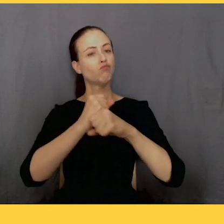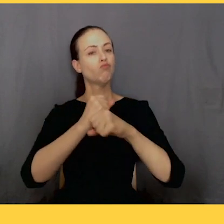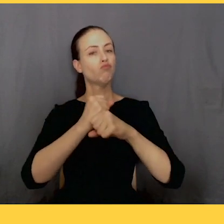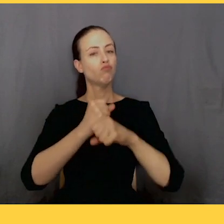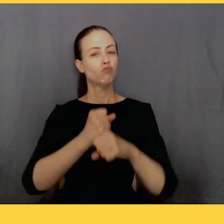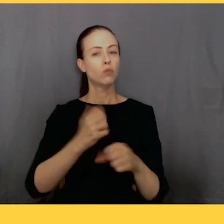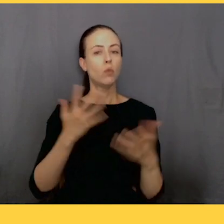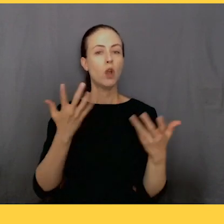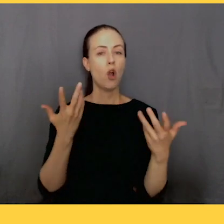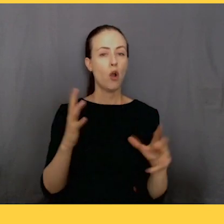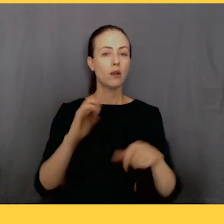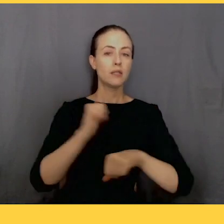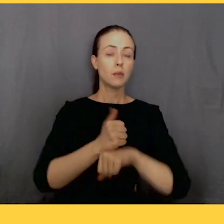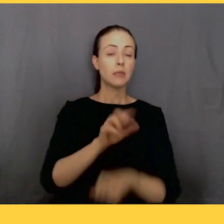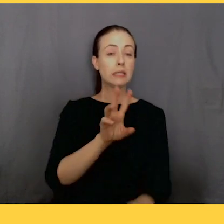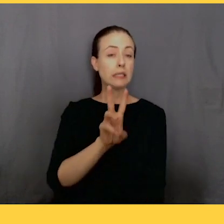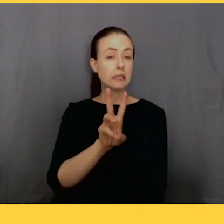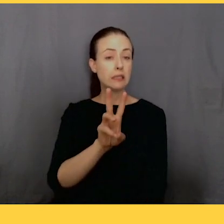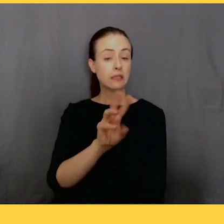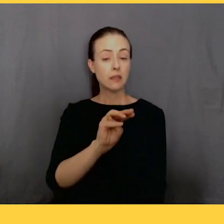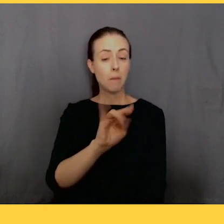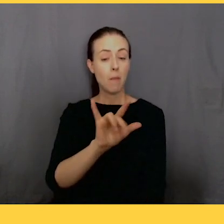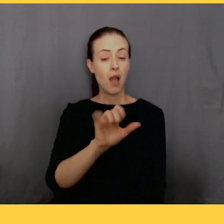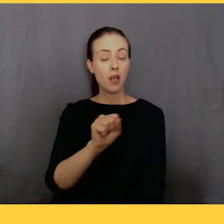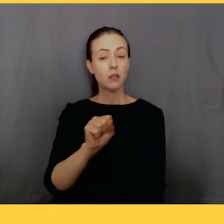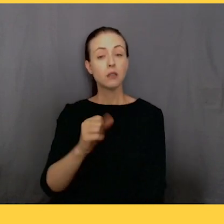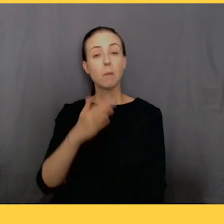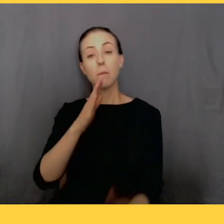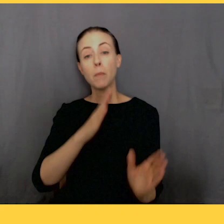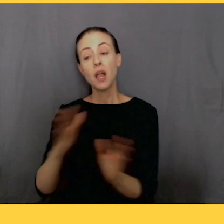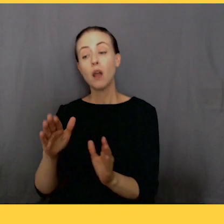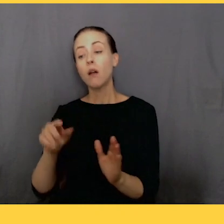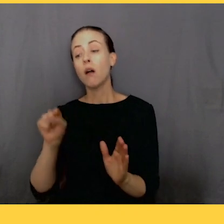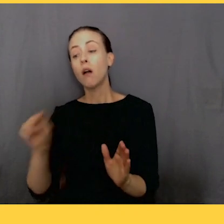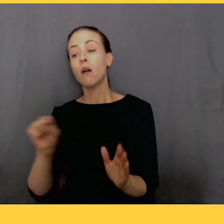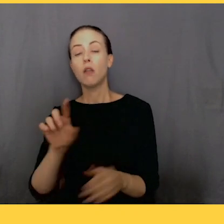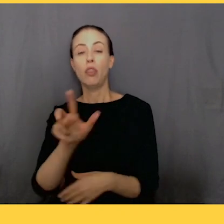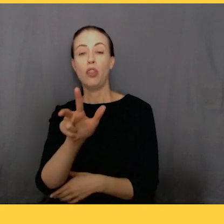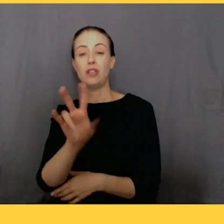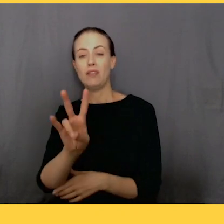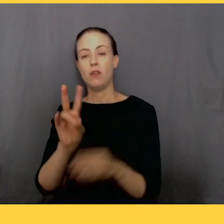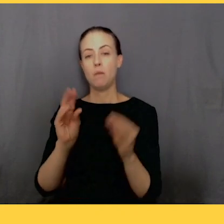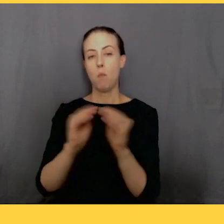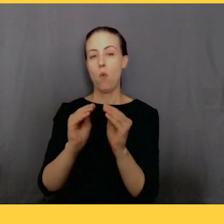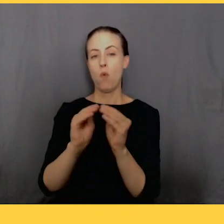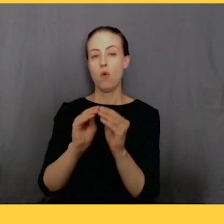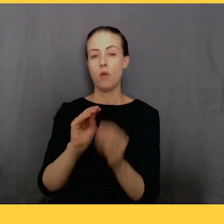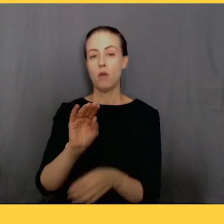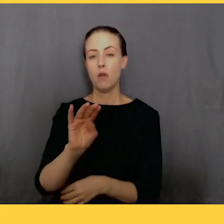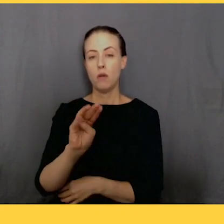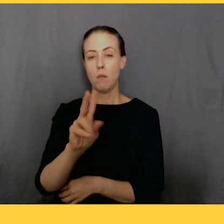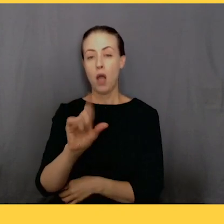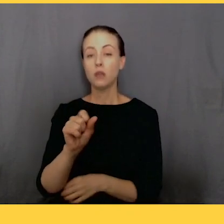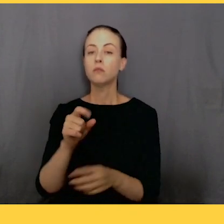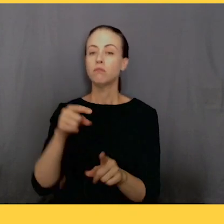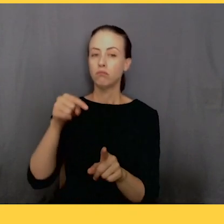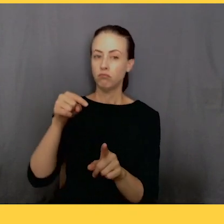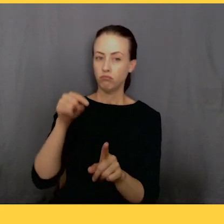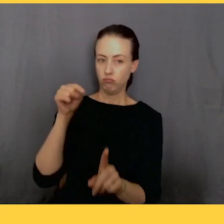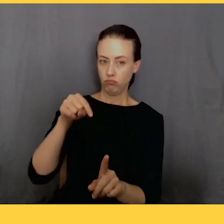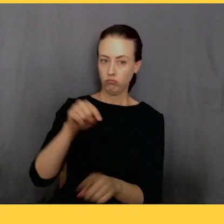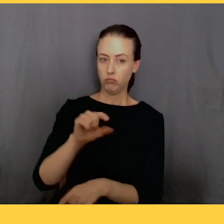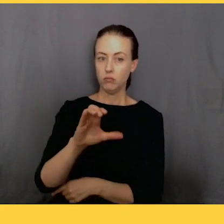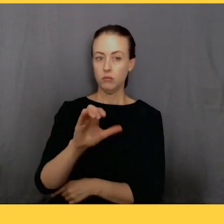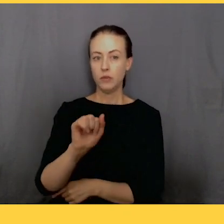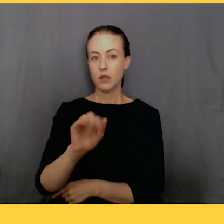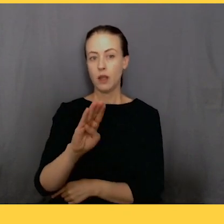install additional 37 miles by the end of this year. This is specific to the Cabazon area. Based on our